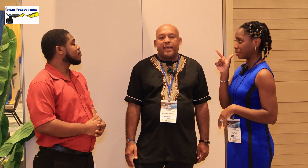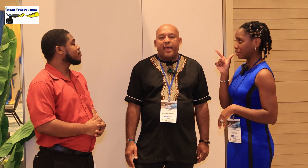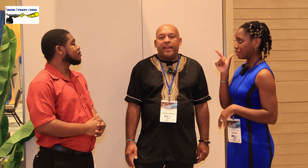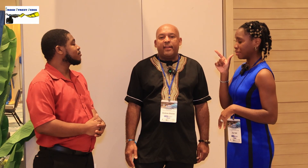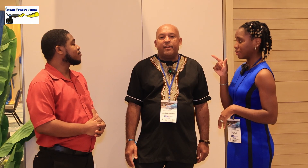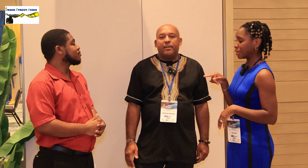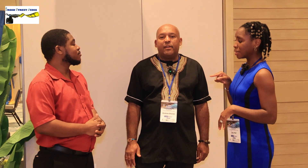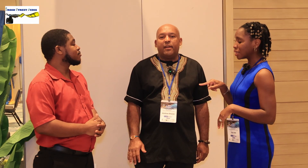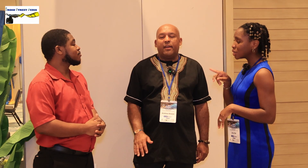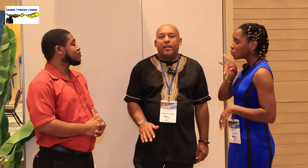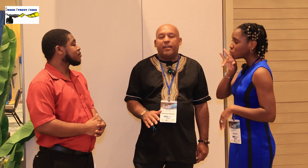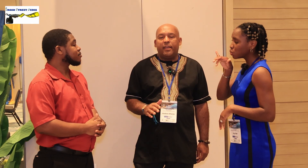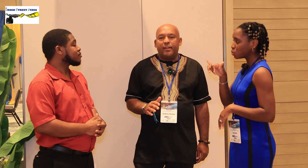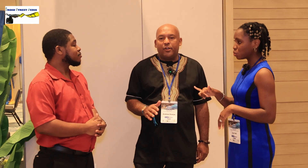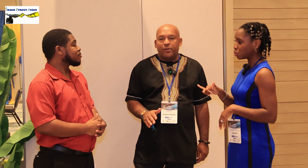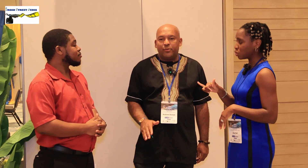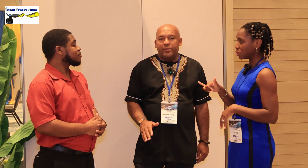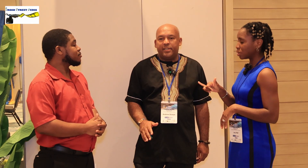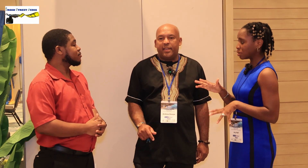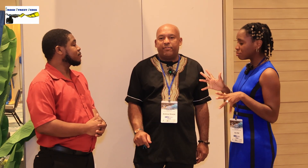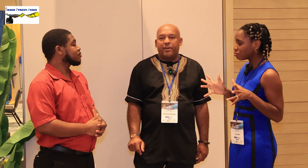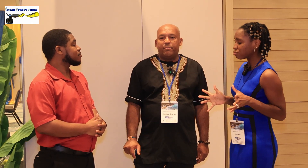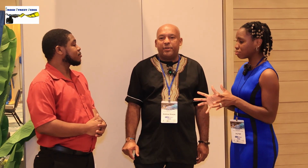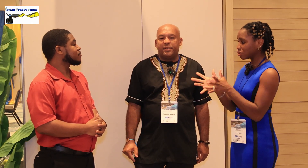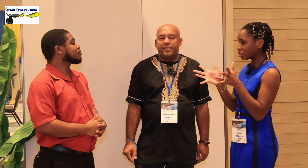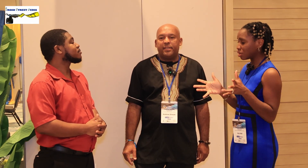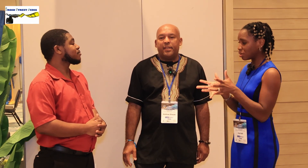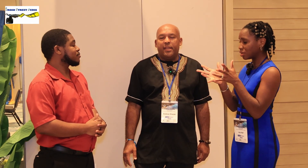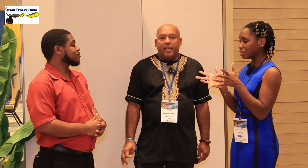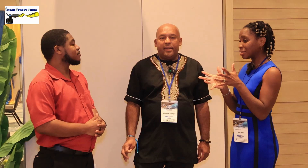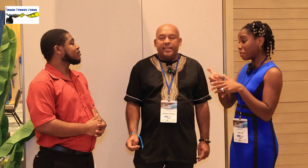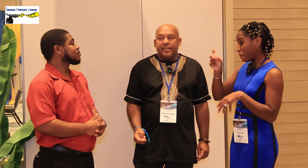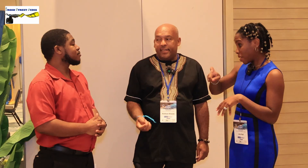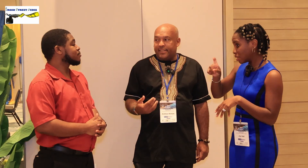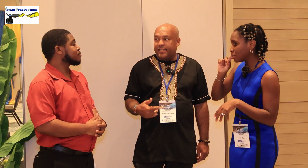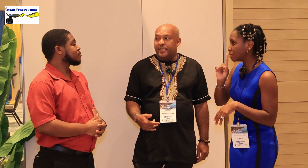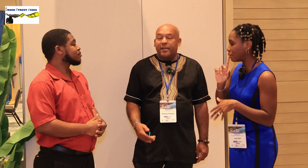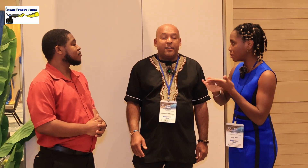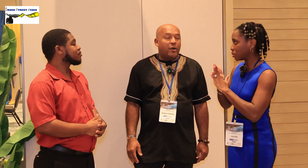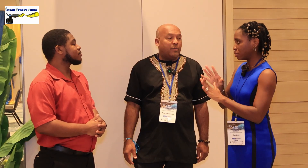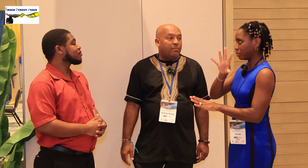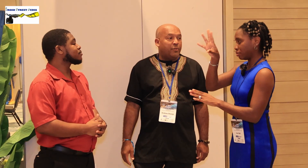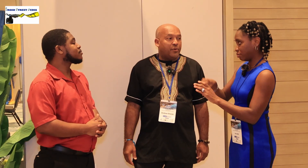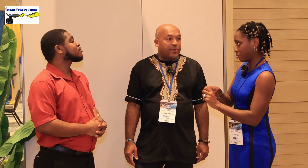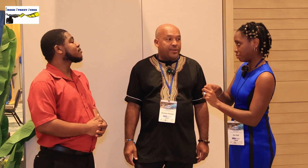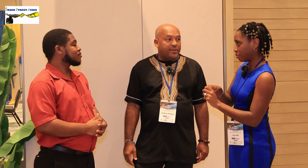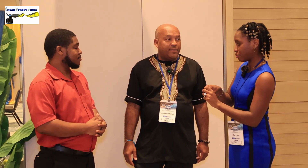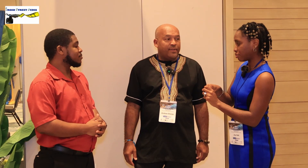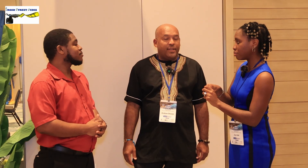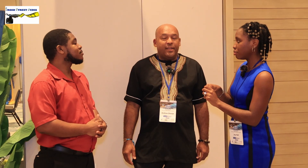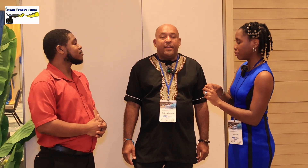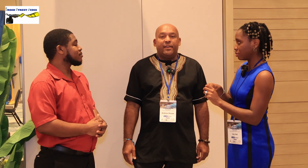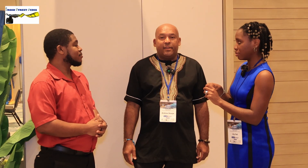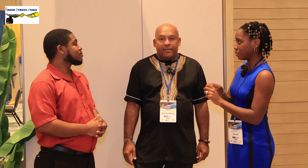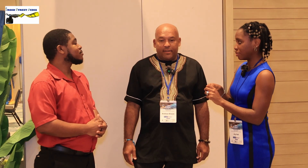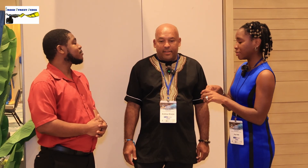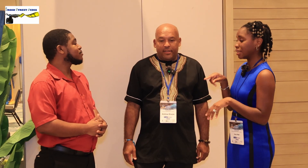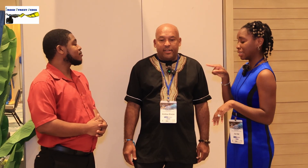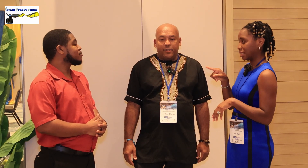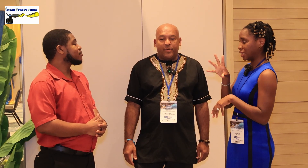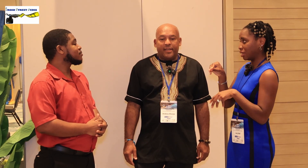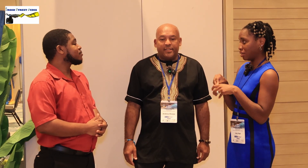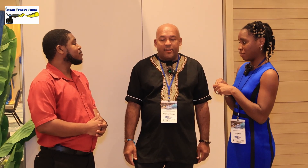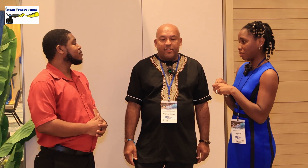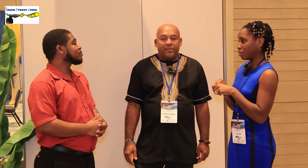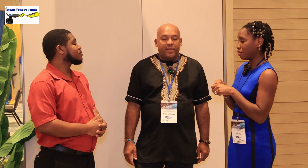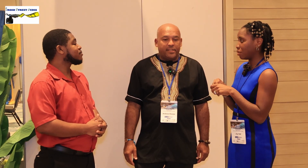ensure that I include the deaf community. Leonid sits on our board in